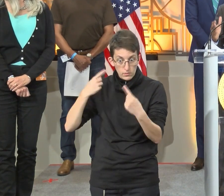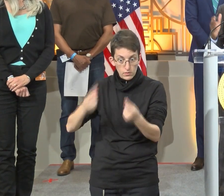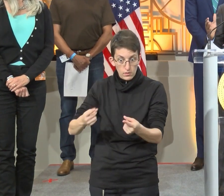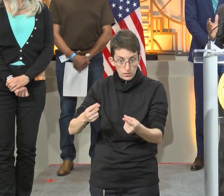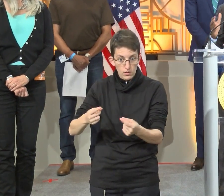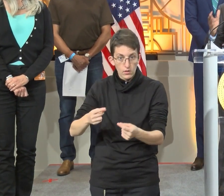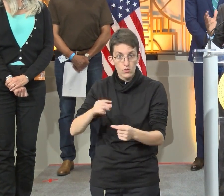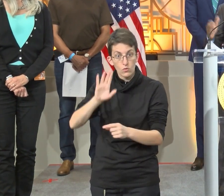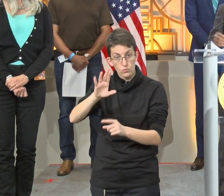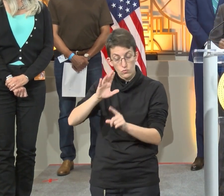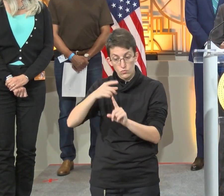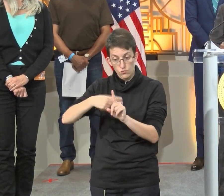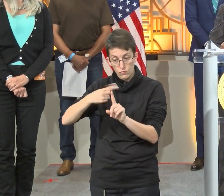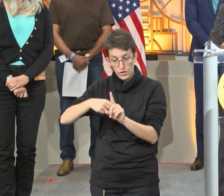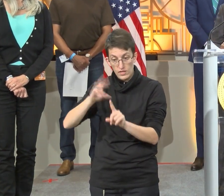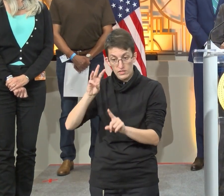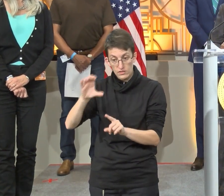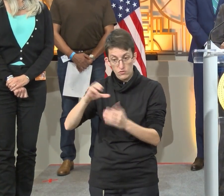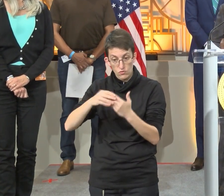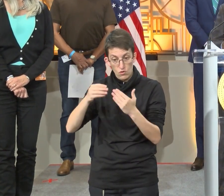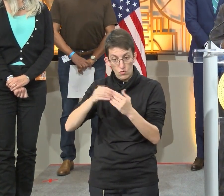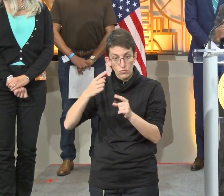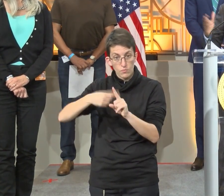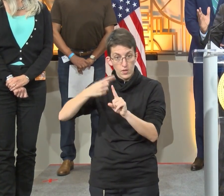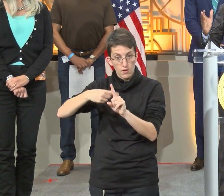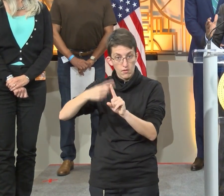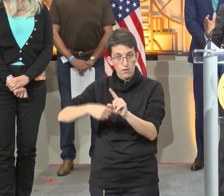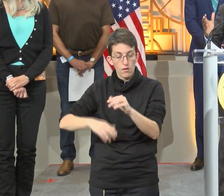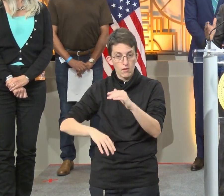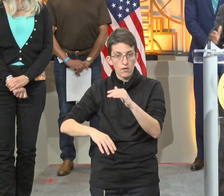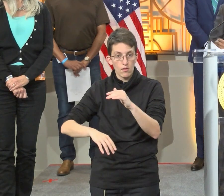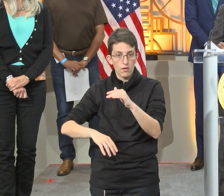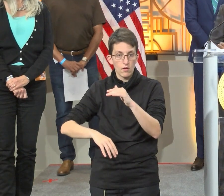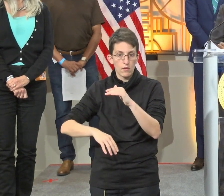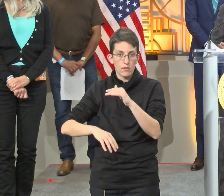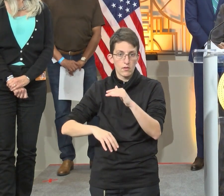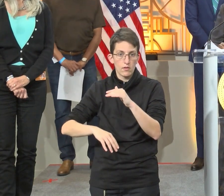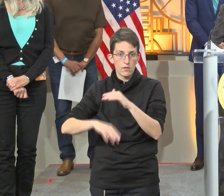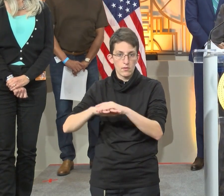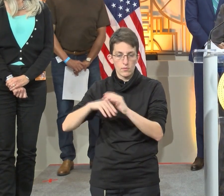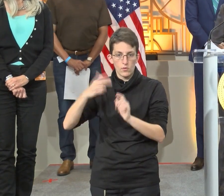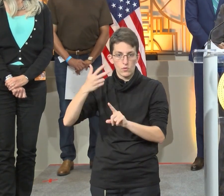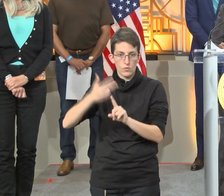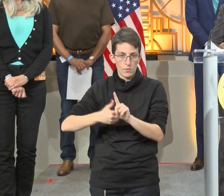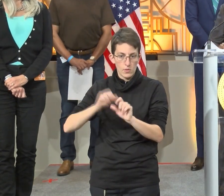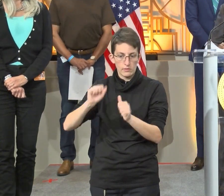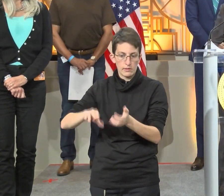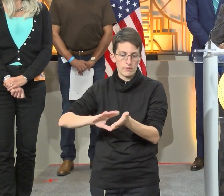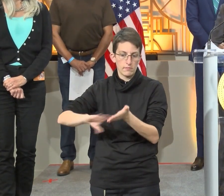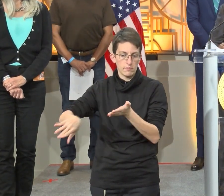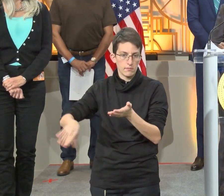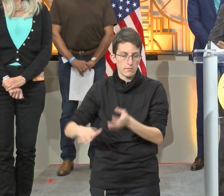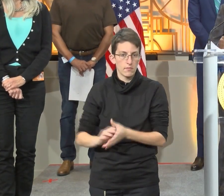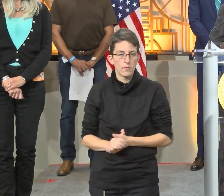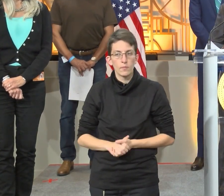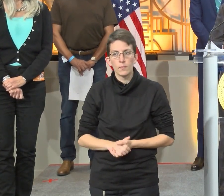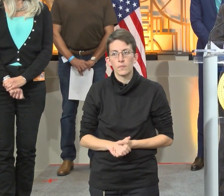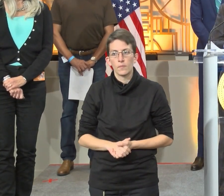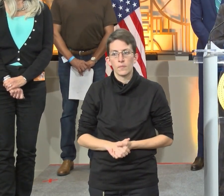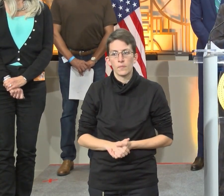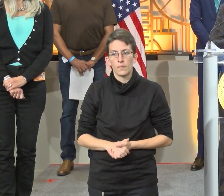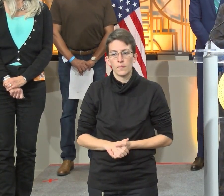is $600 a month, then up to three of those months can be forgiven. So